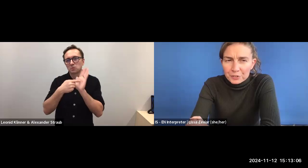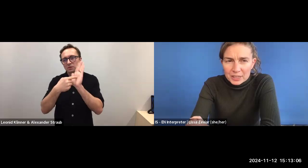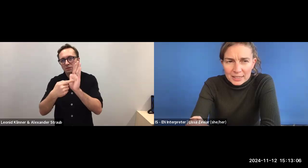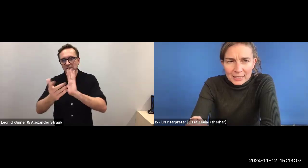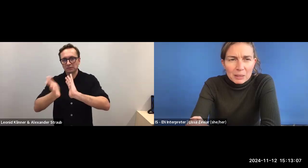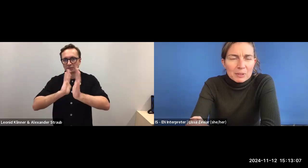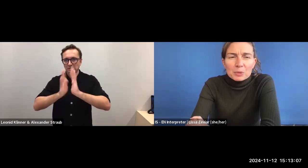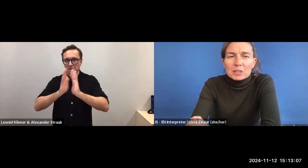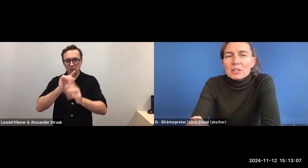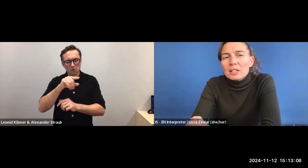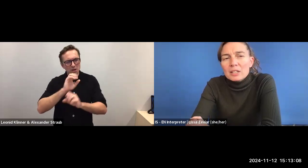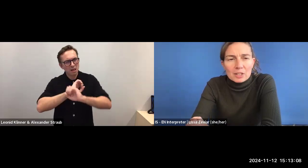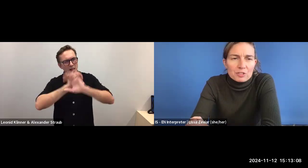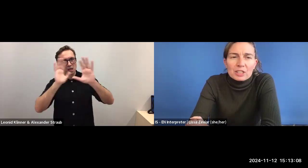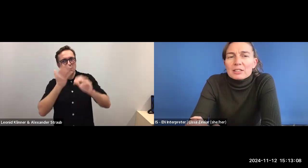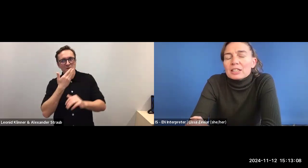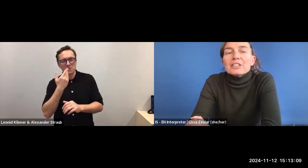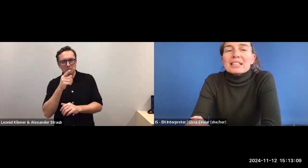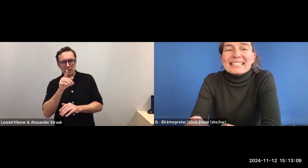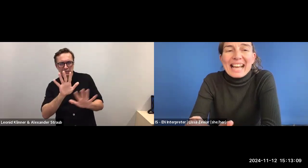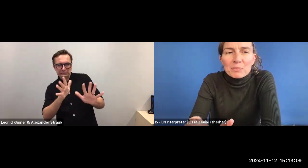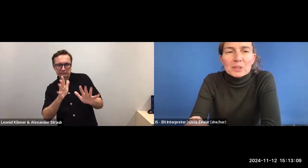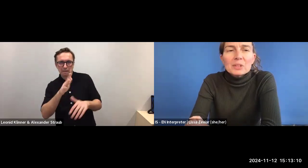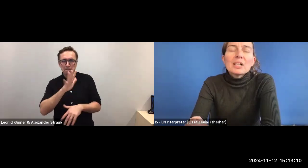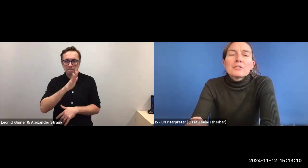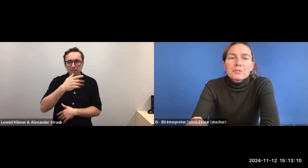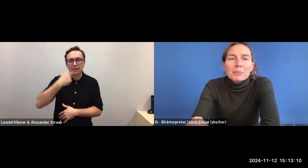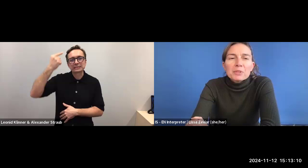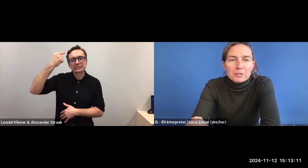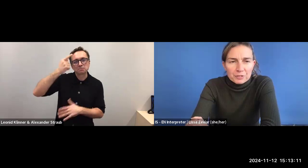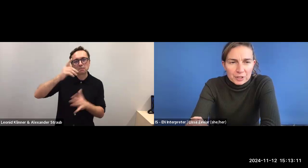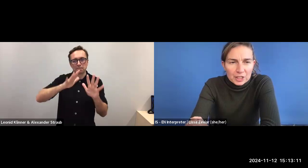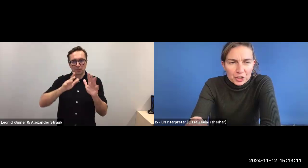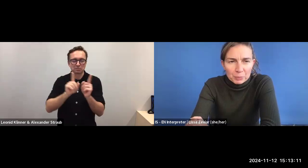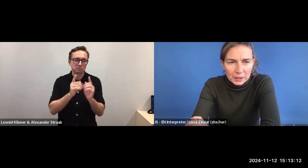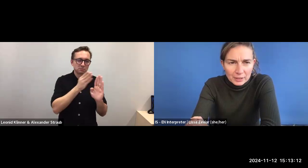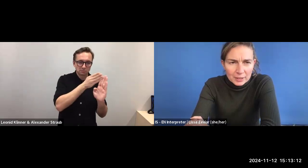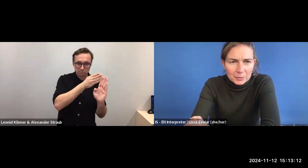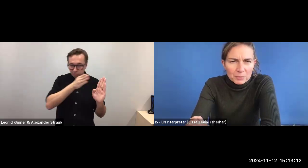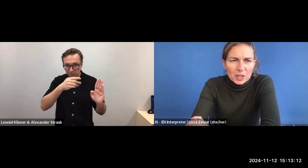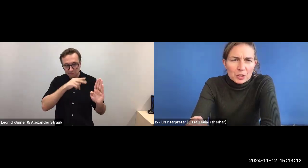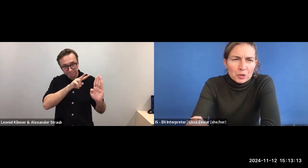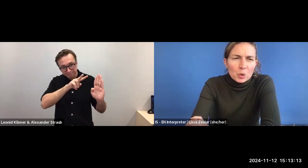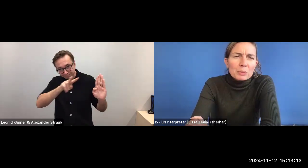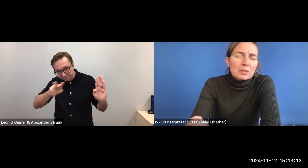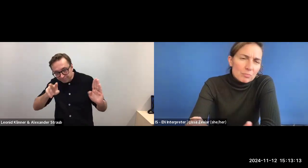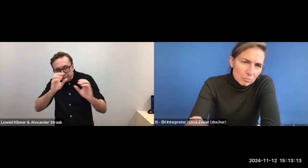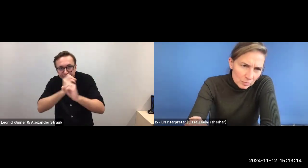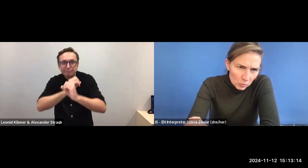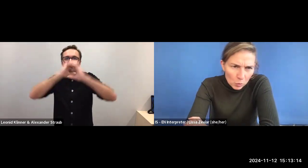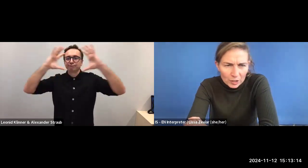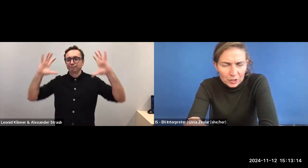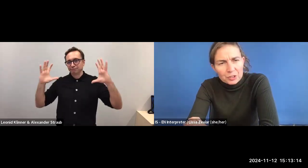So with inferencing, maybe there was not a really clear example from the initial piece. So we